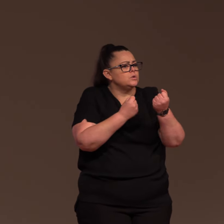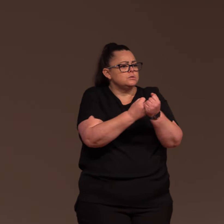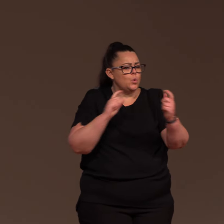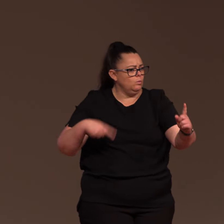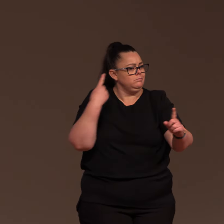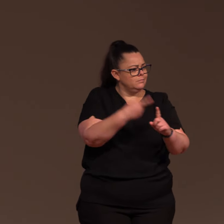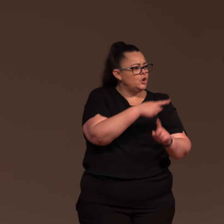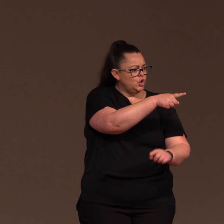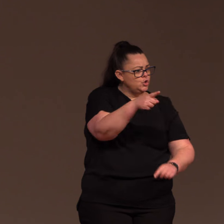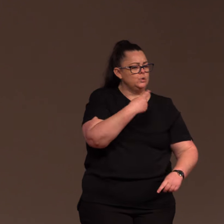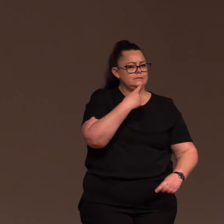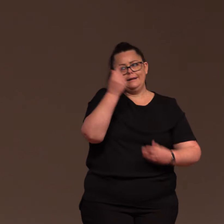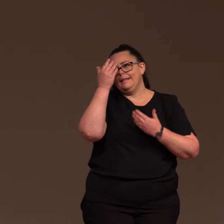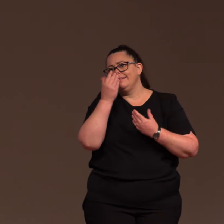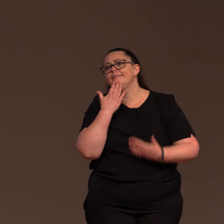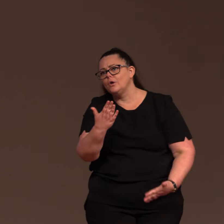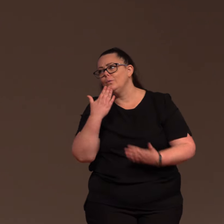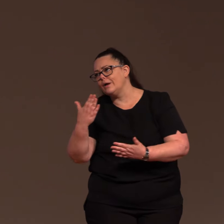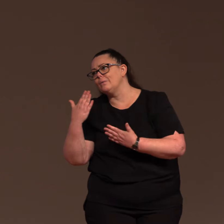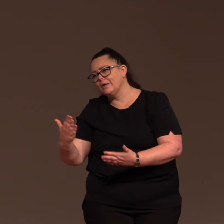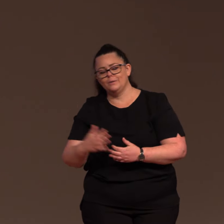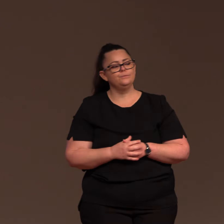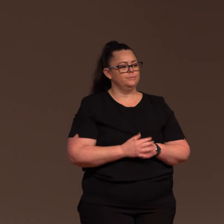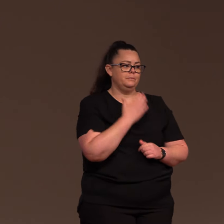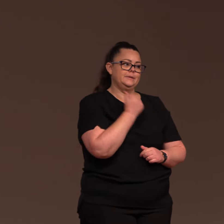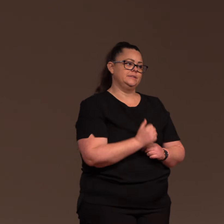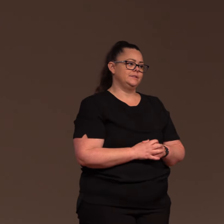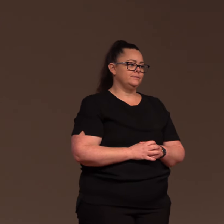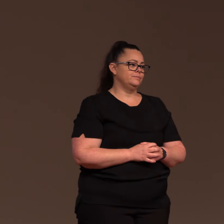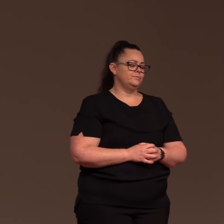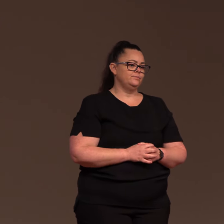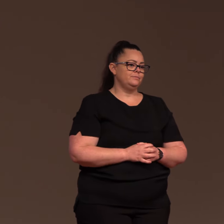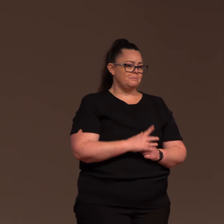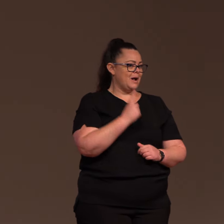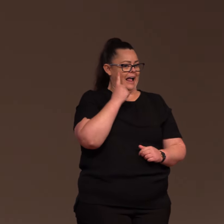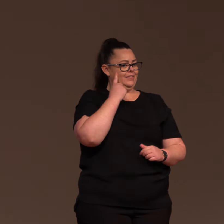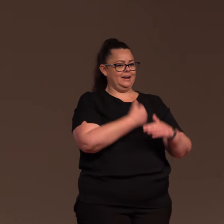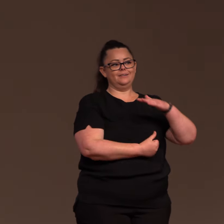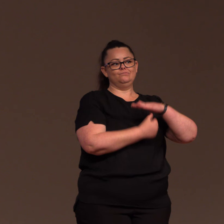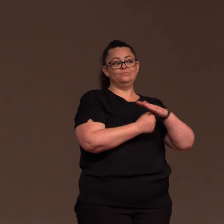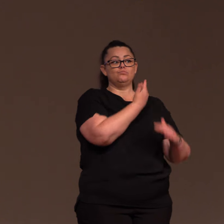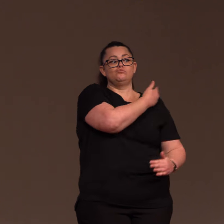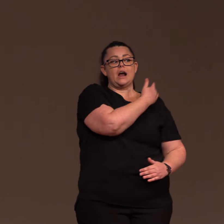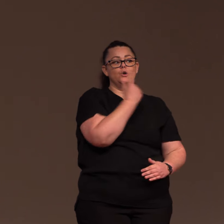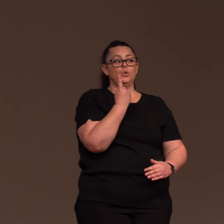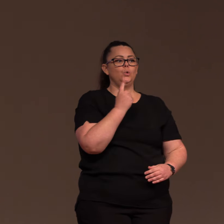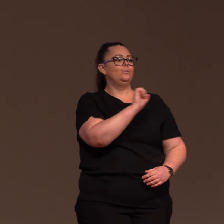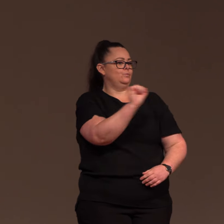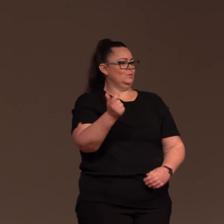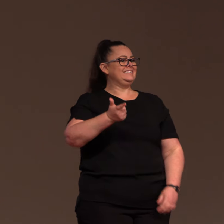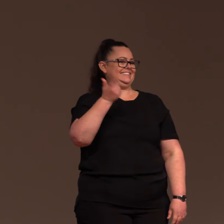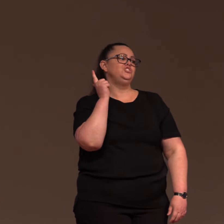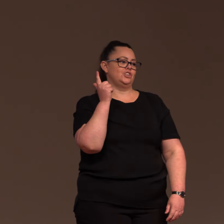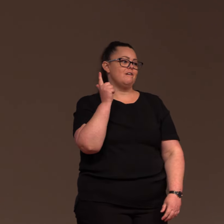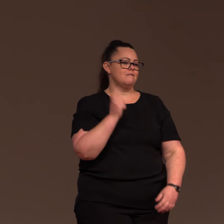support. However, I'm pretty sure that the proudest today will be your teachers. I'm